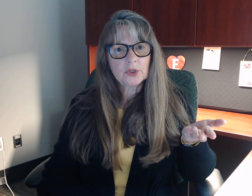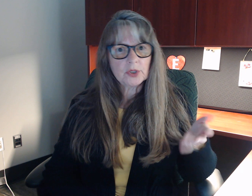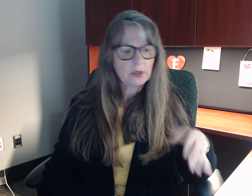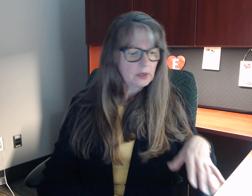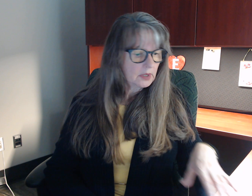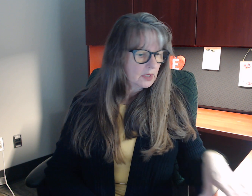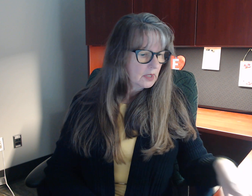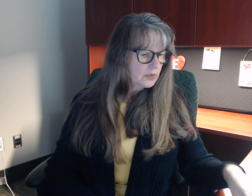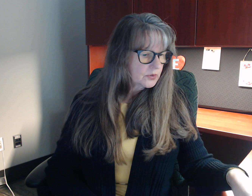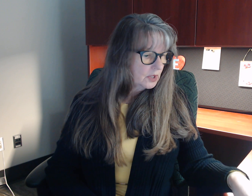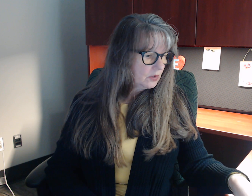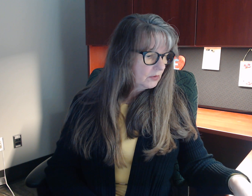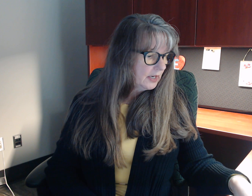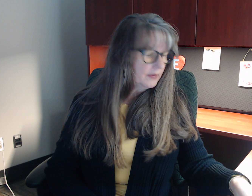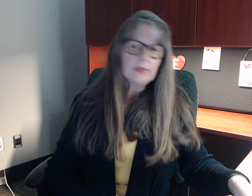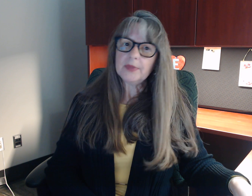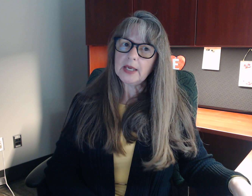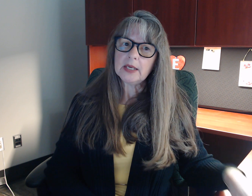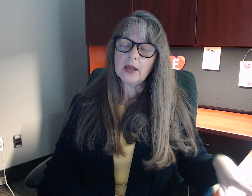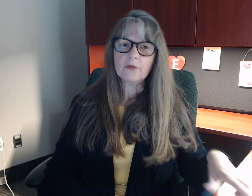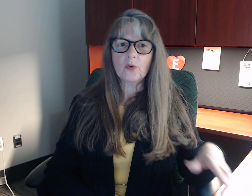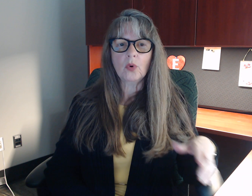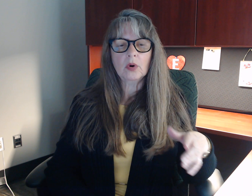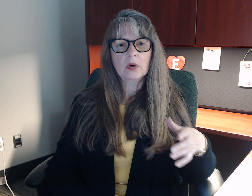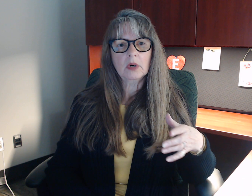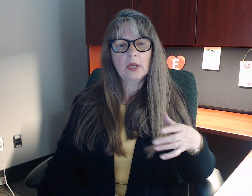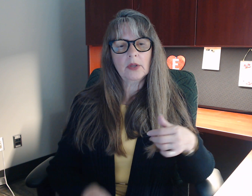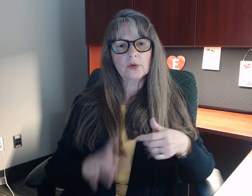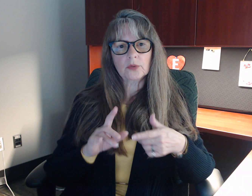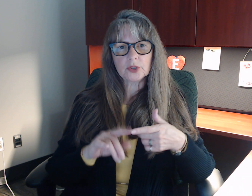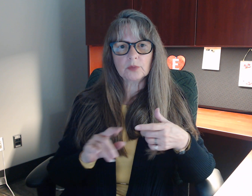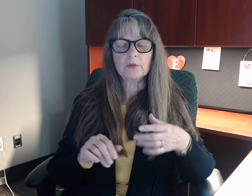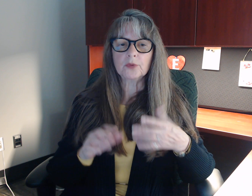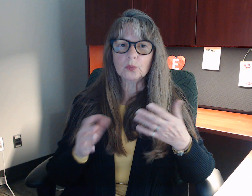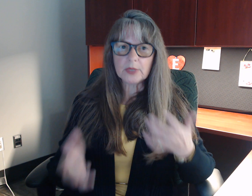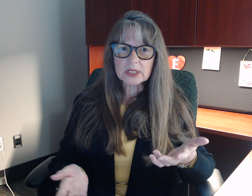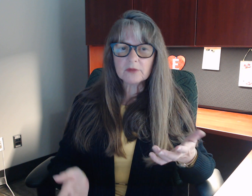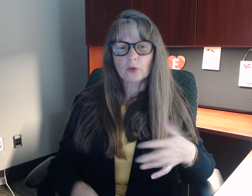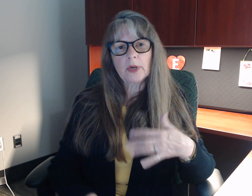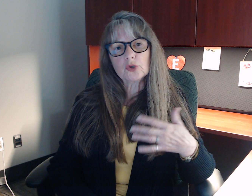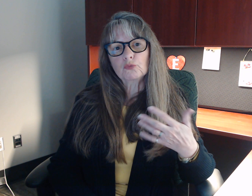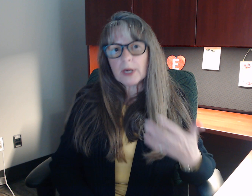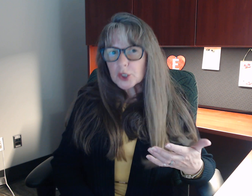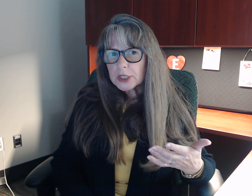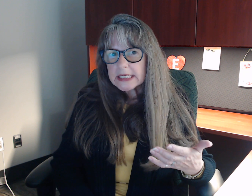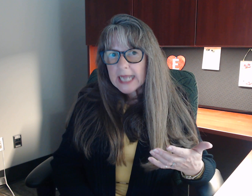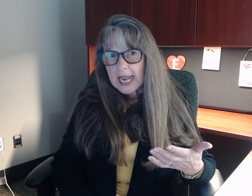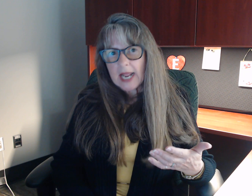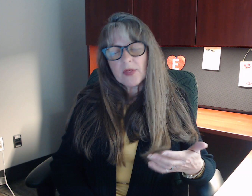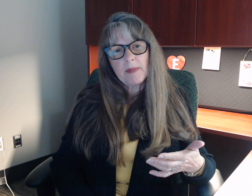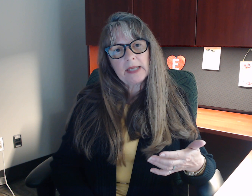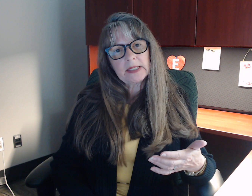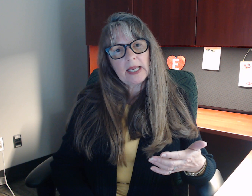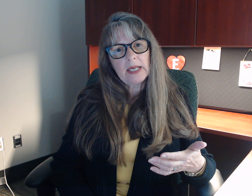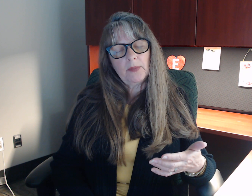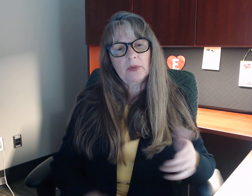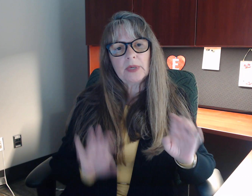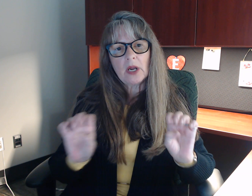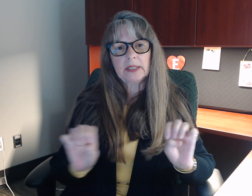year. So, and then for another Christian one, for Risen, for Resurrection Day, they might say it. I mean, we call it Easter.